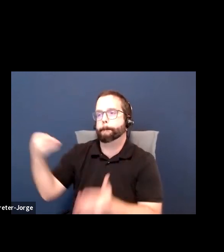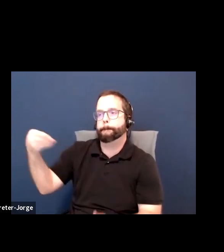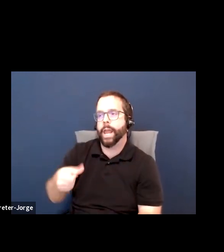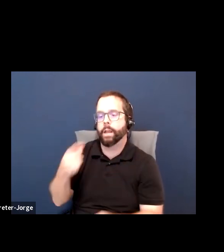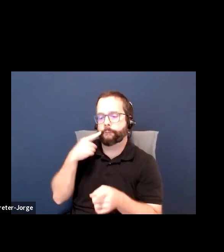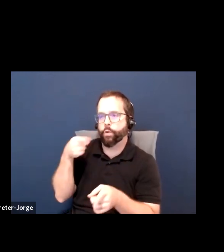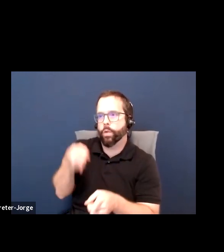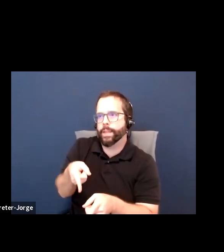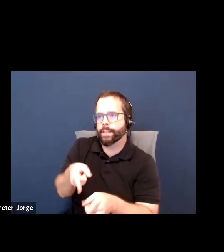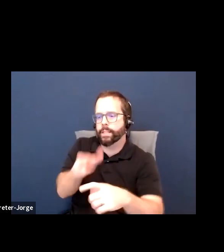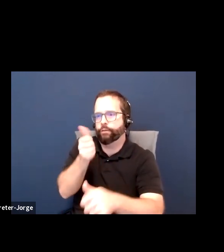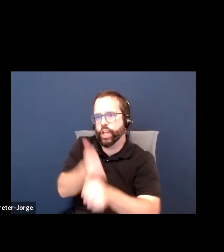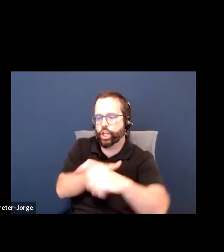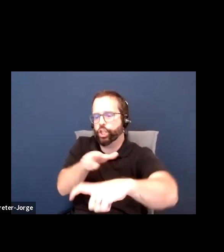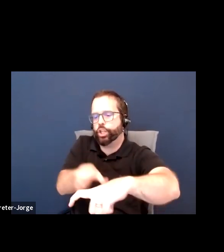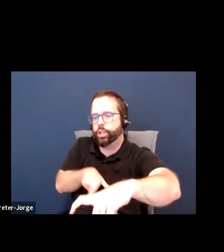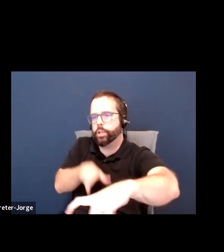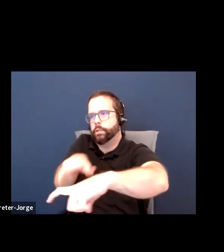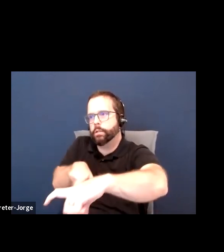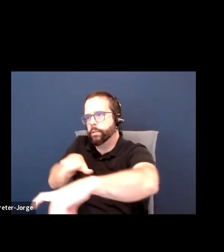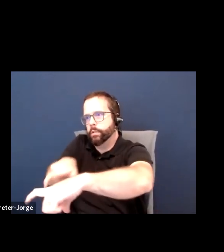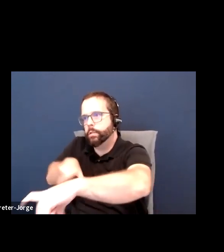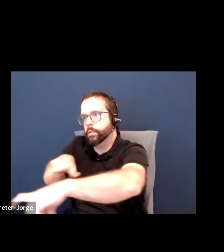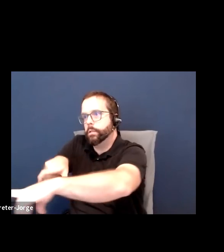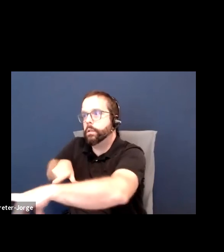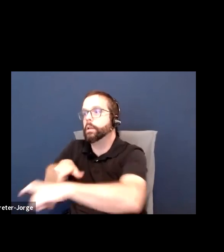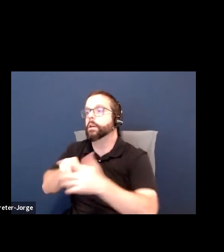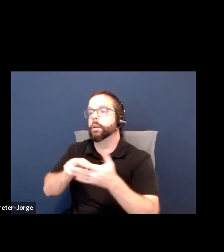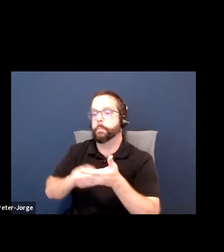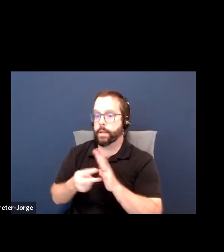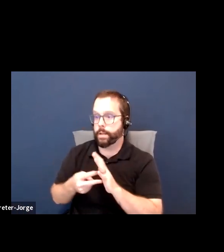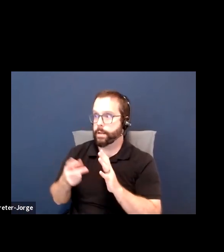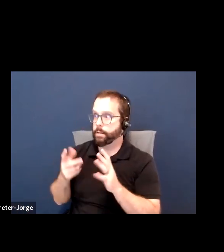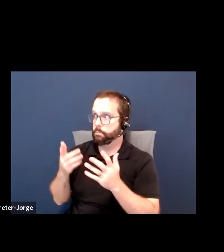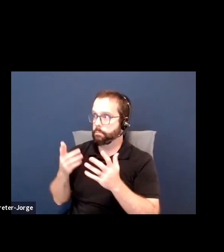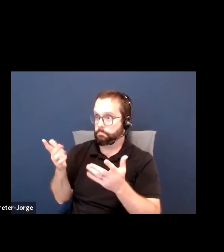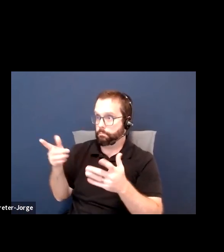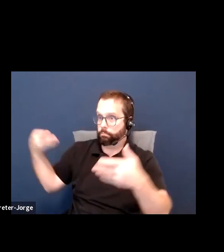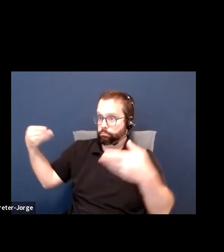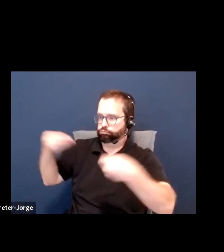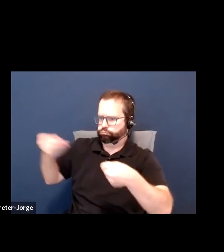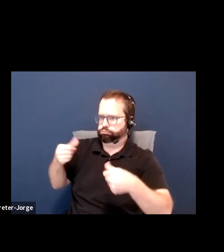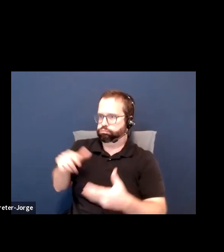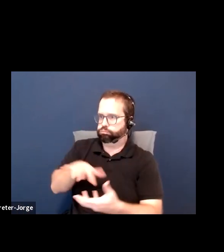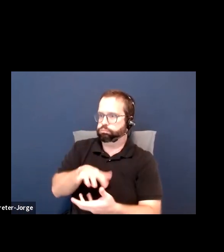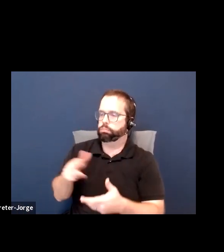in creating these. So that's been a really exciting addition locally for us.